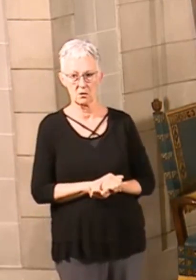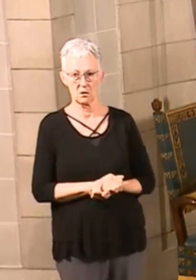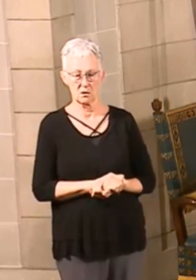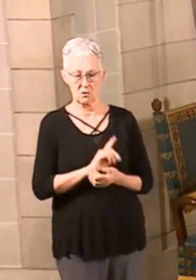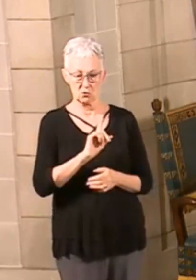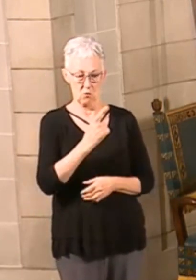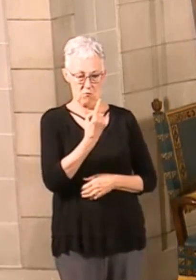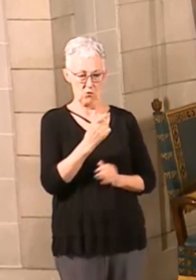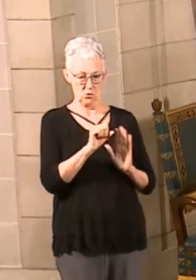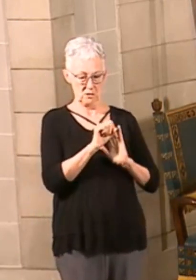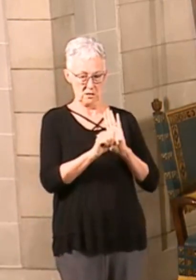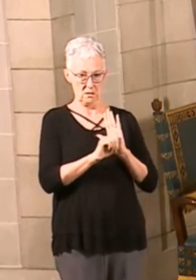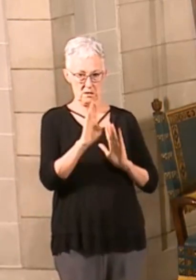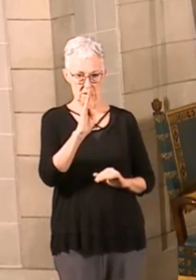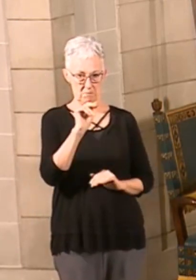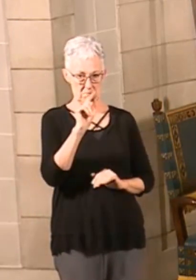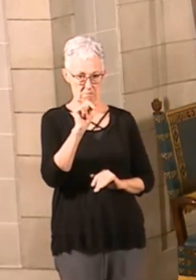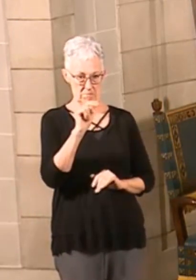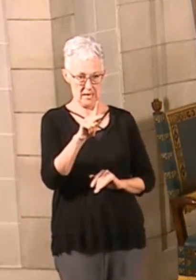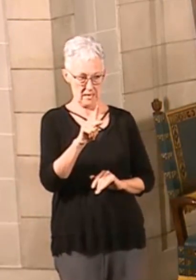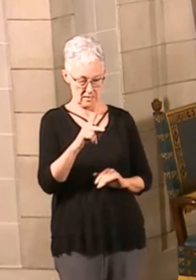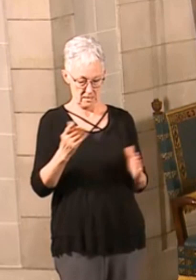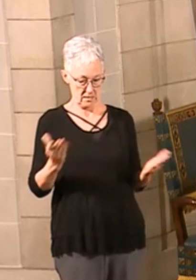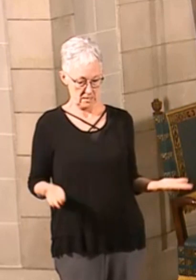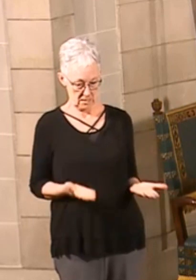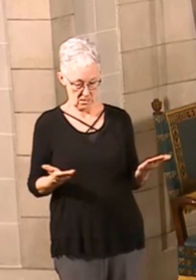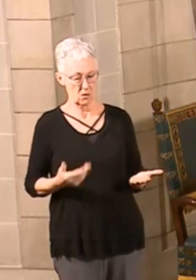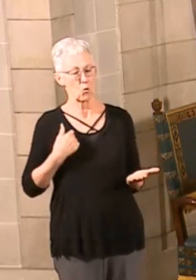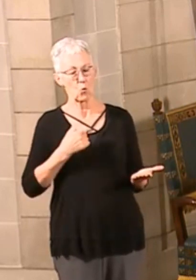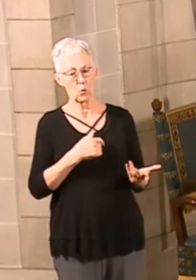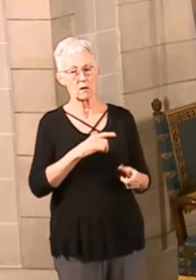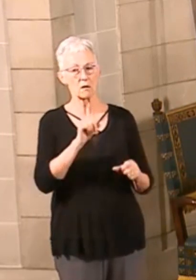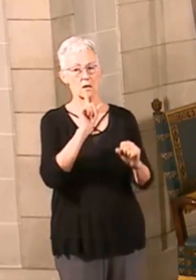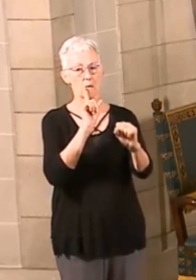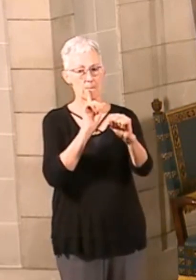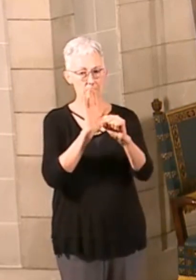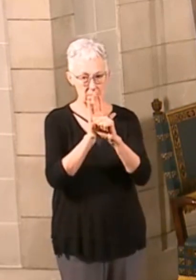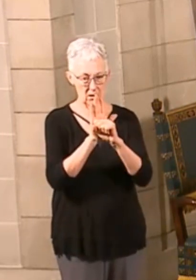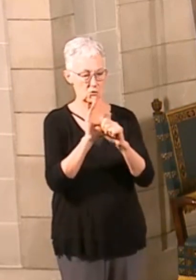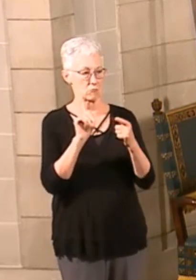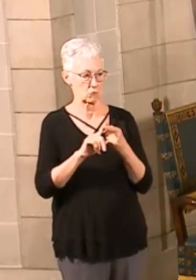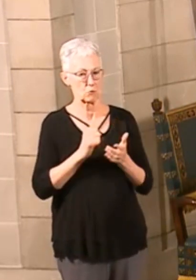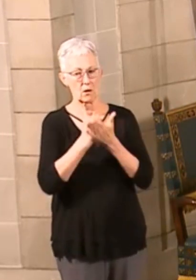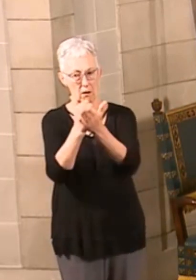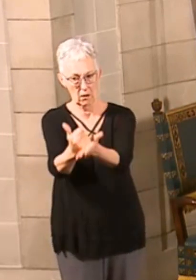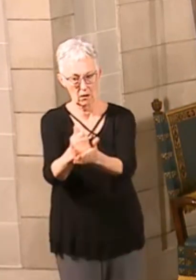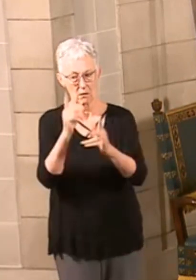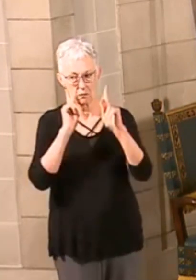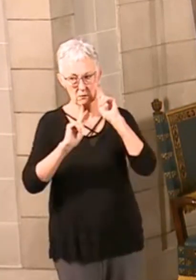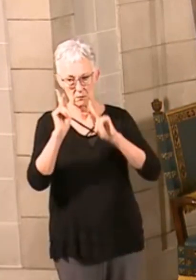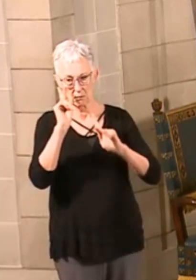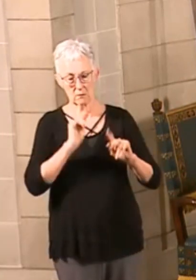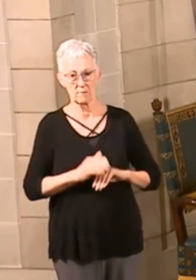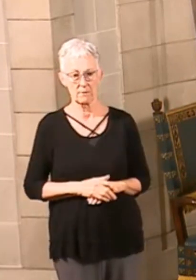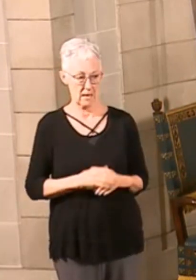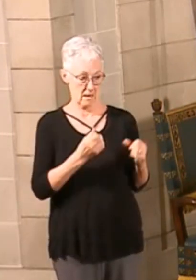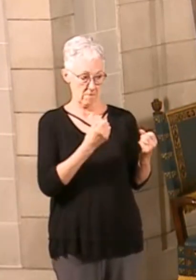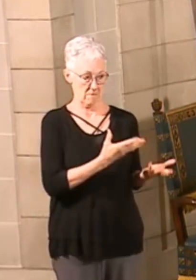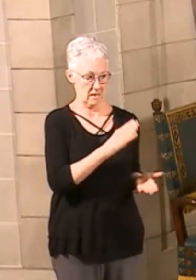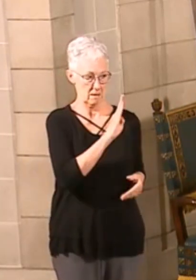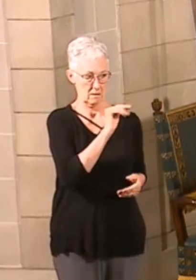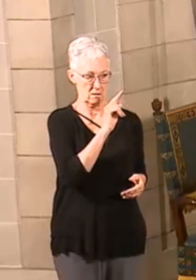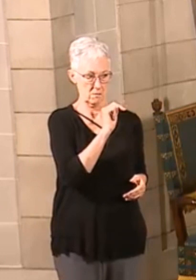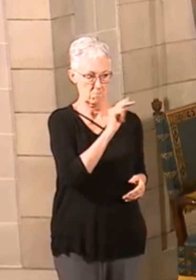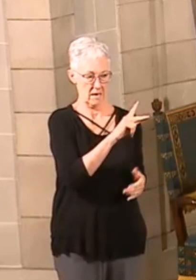State Bank Nebraska and all of our colleagues throughout the state are committed to helping. Many banks are still trying to get into the program to provide that